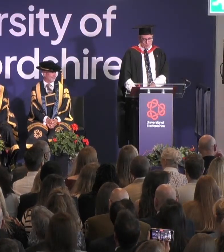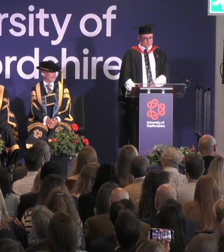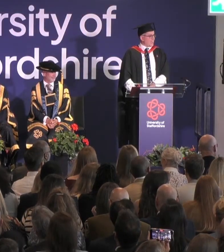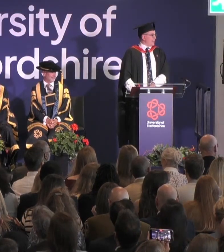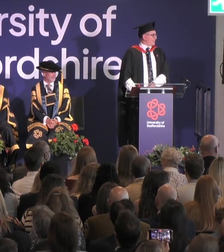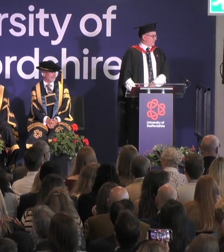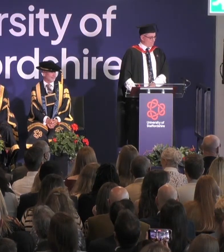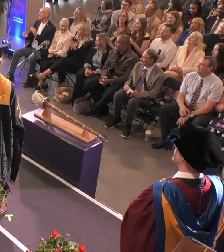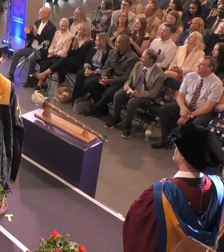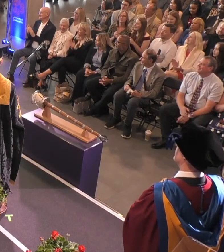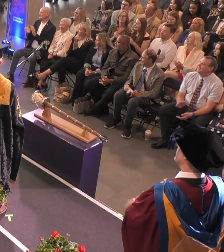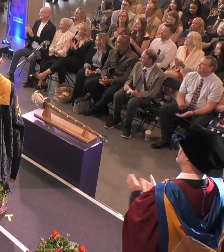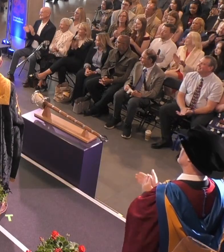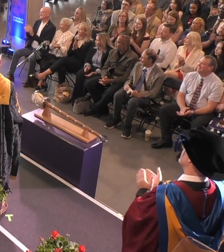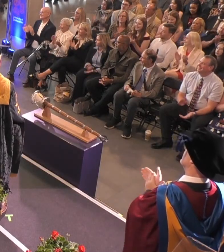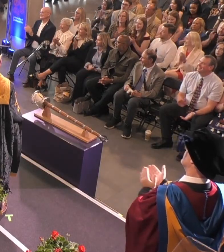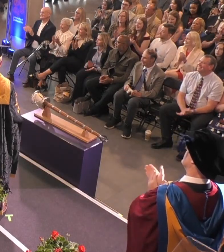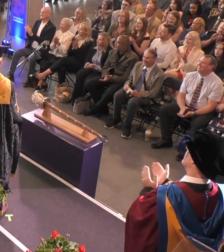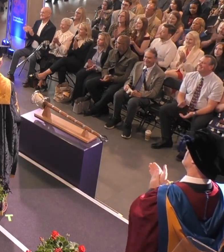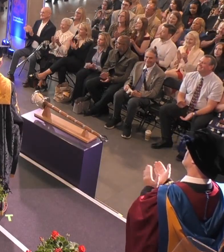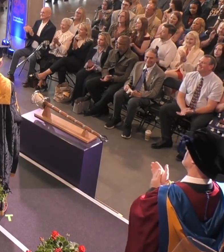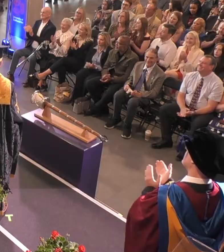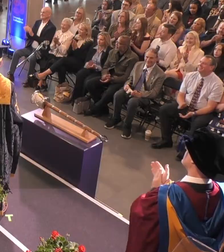Maya Posalan.